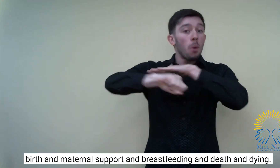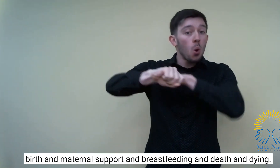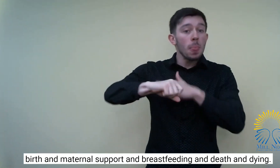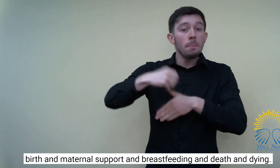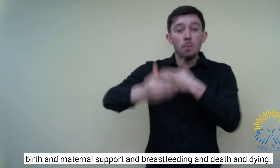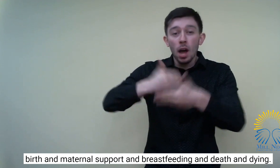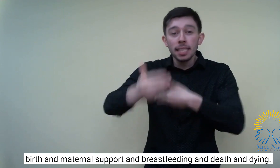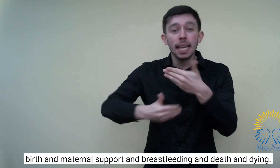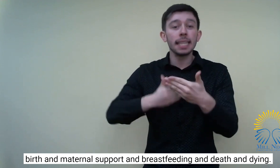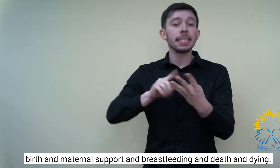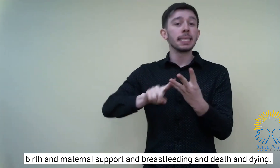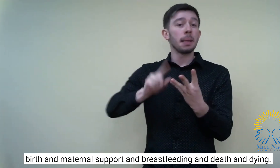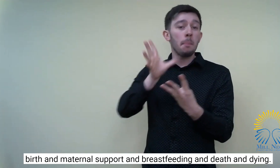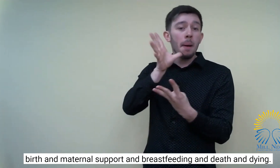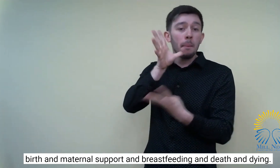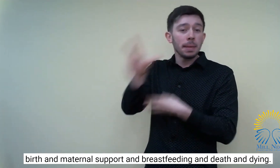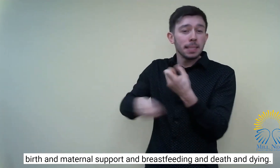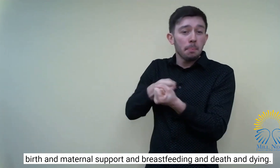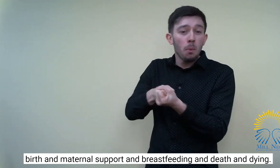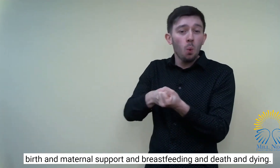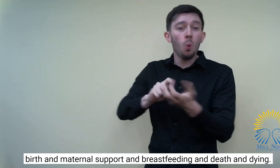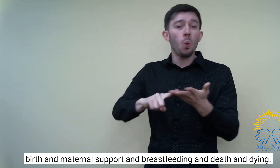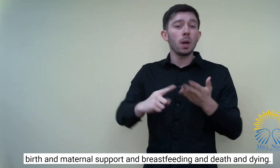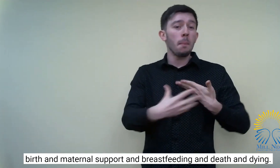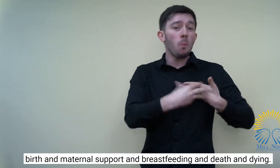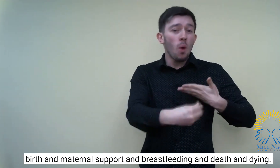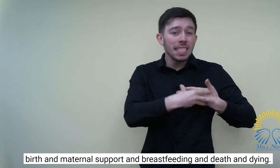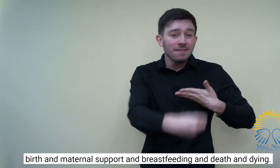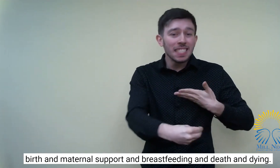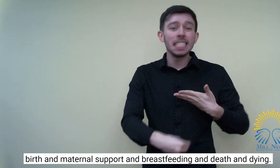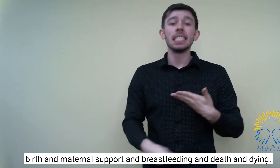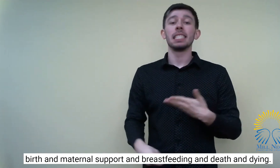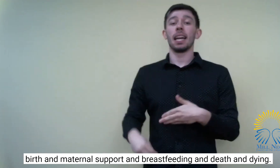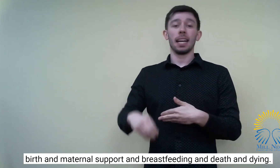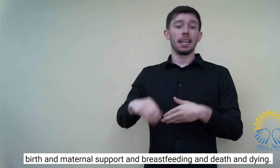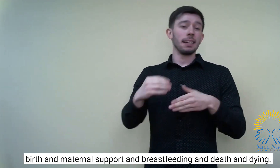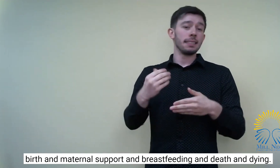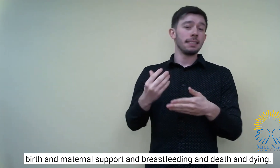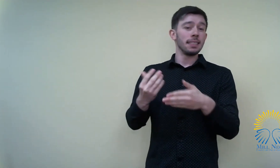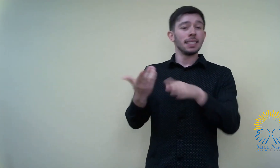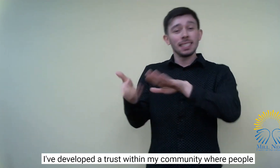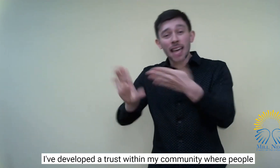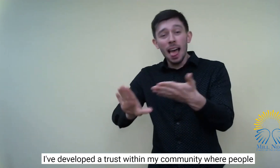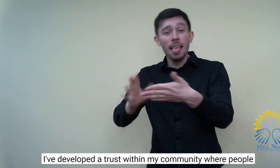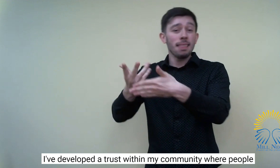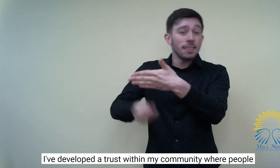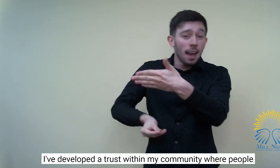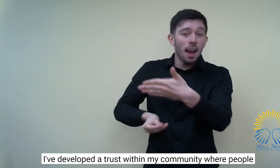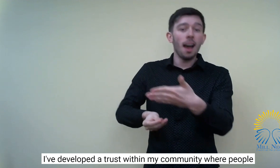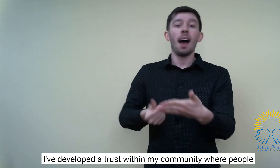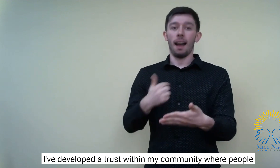maternal support and breastfeeding and death and dying, I've developed